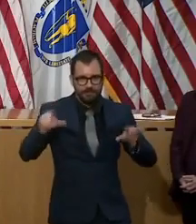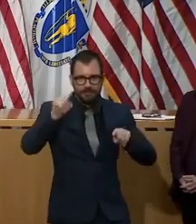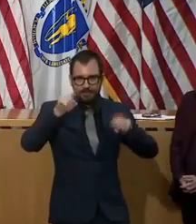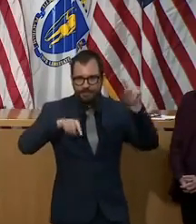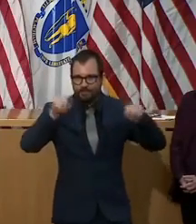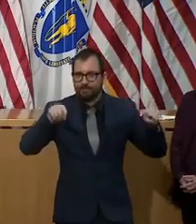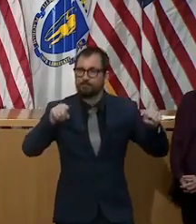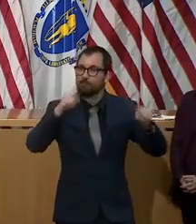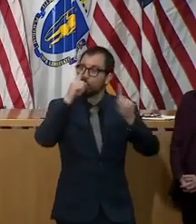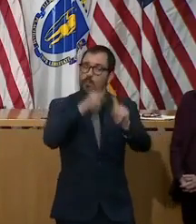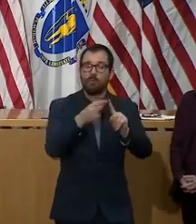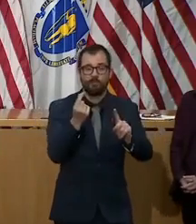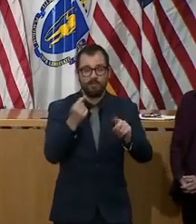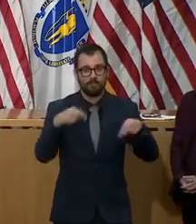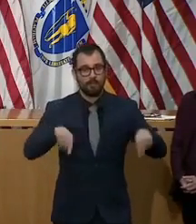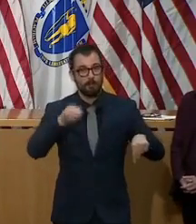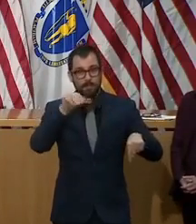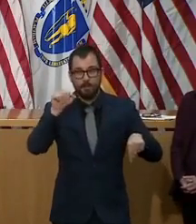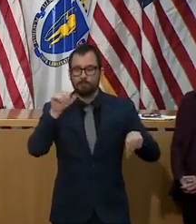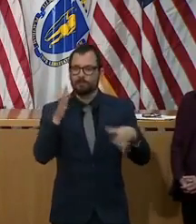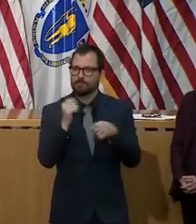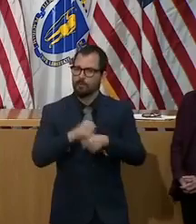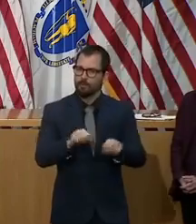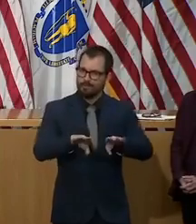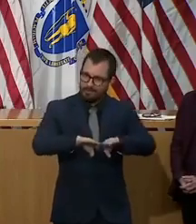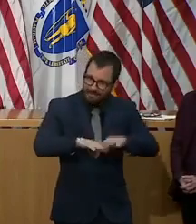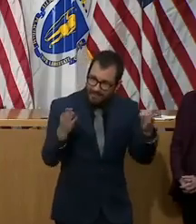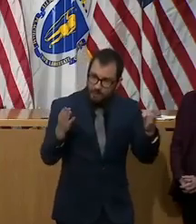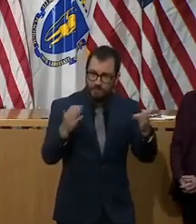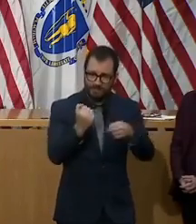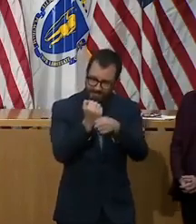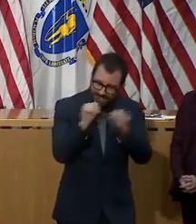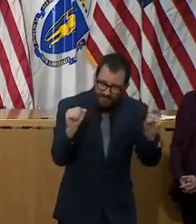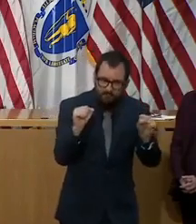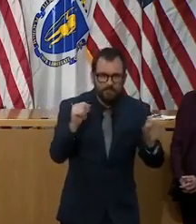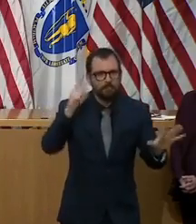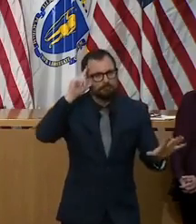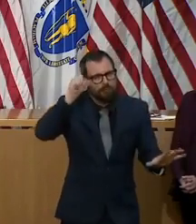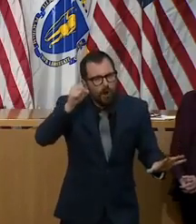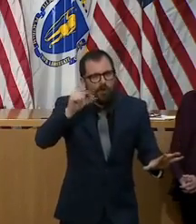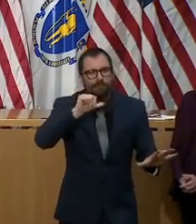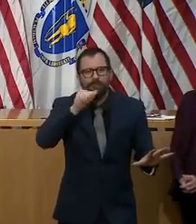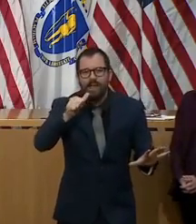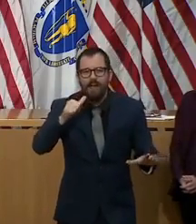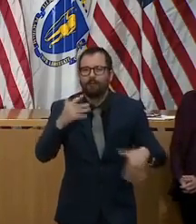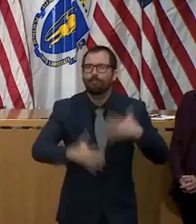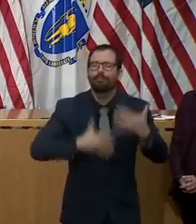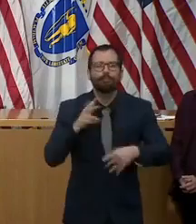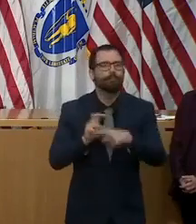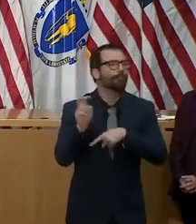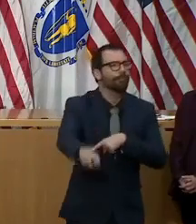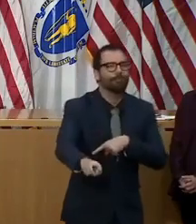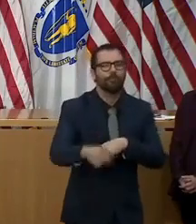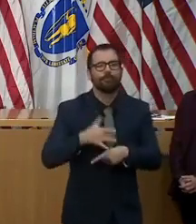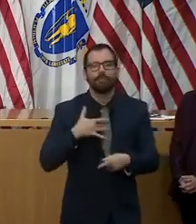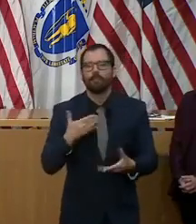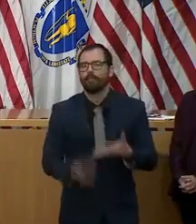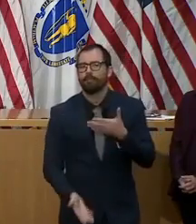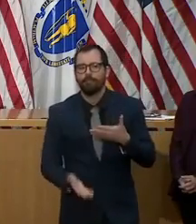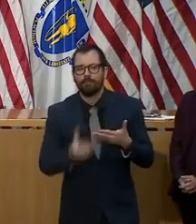soon as the evidence on the ground with respect to the virus allows. Letting up too early on things we know are